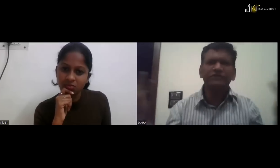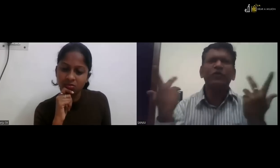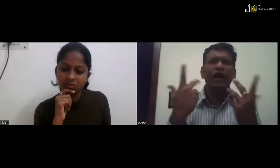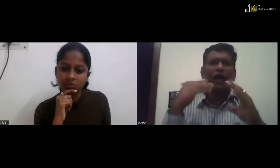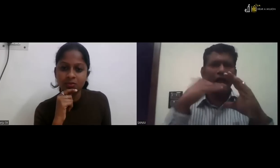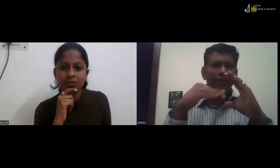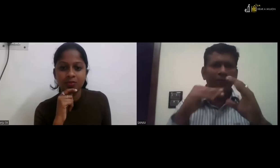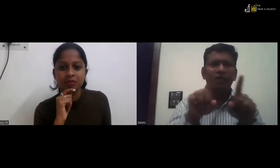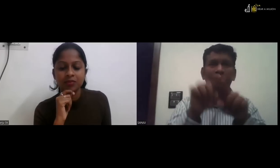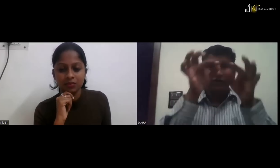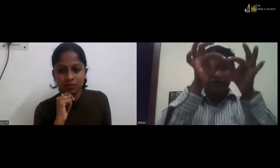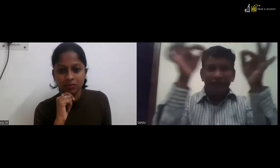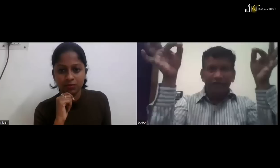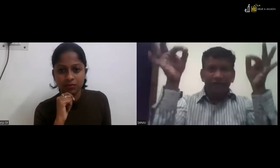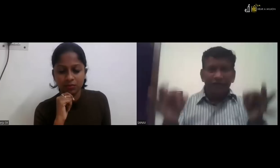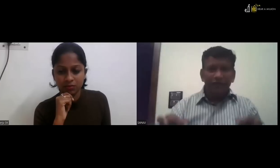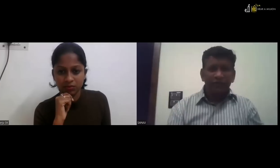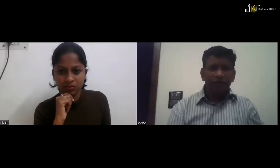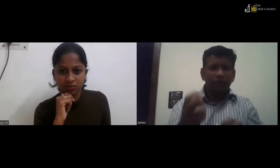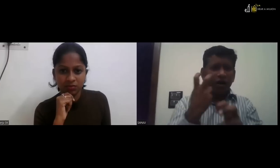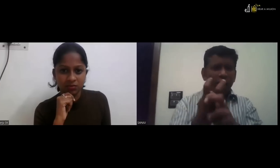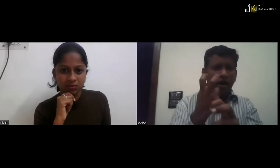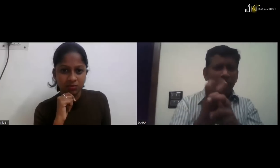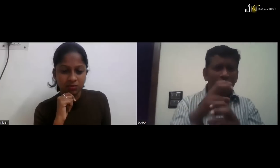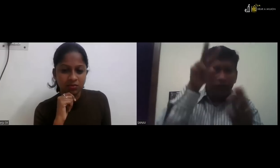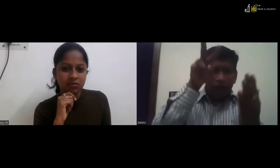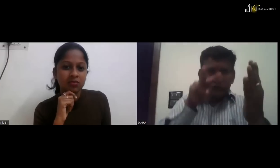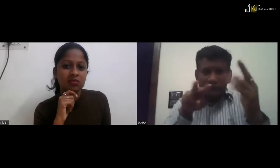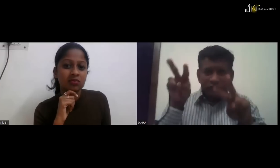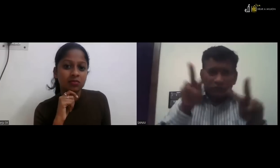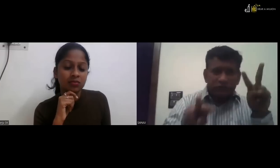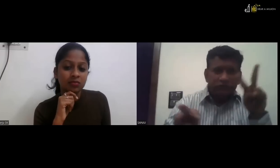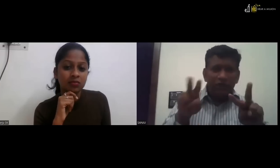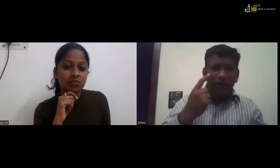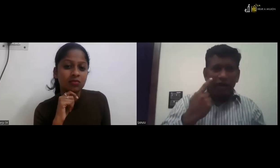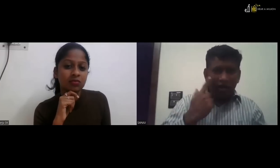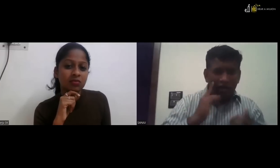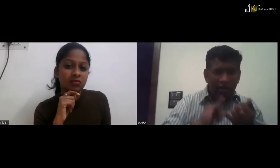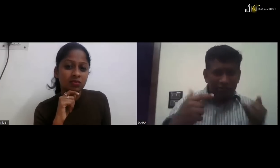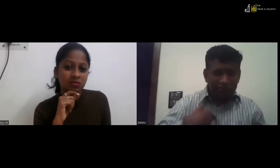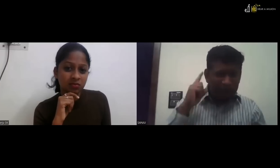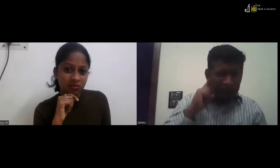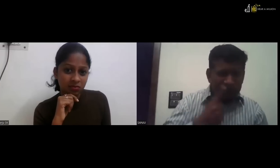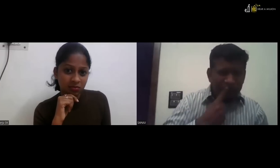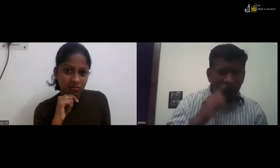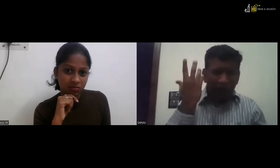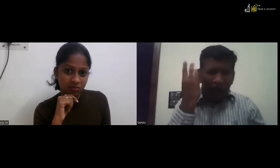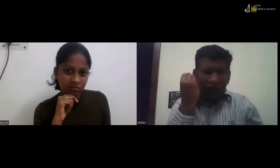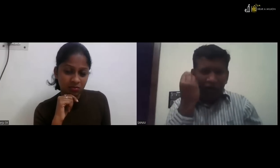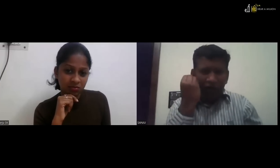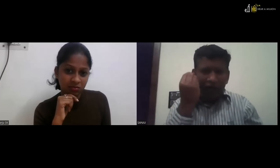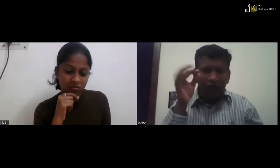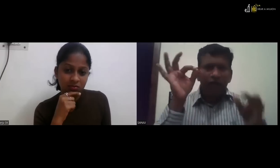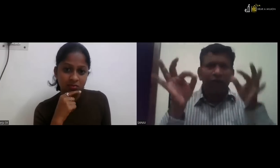We can find many deaf persons who don't have mail IDs, when it will be quite difficult for them to understand about the